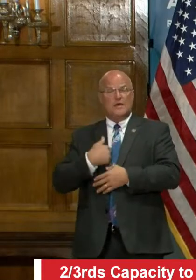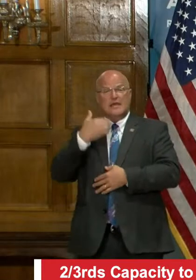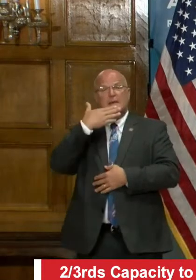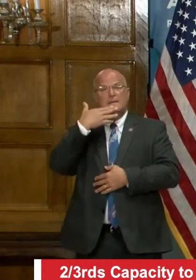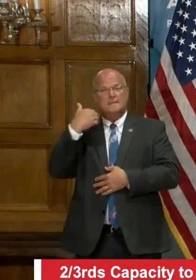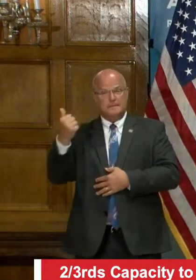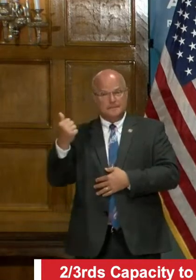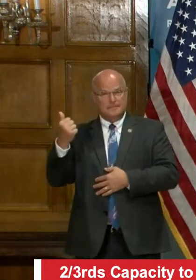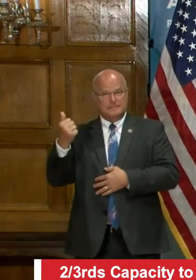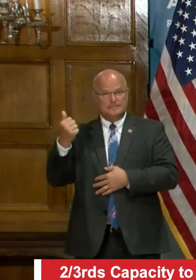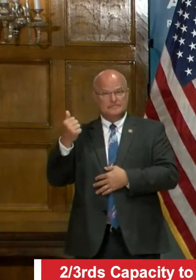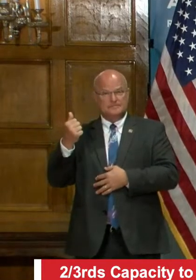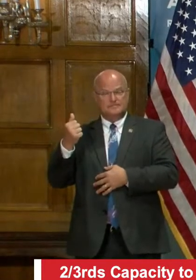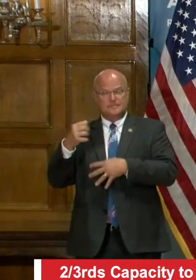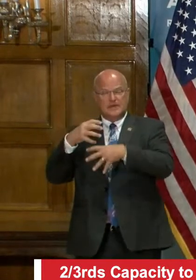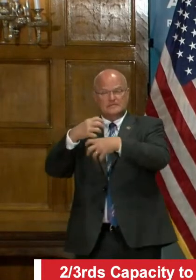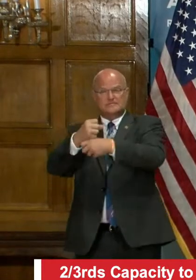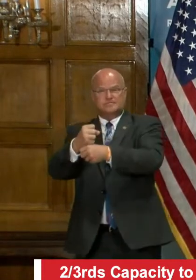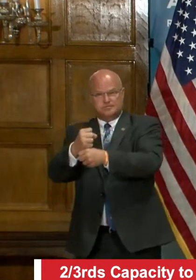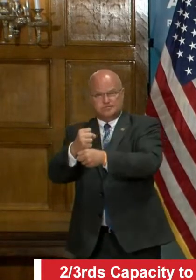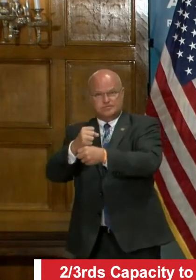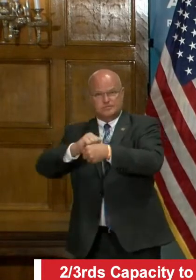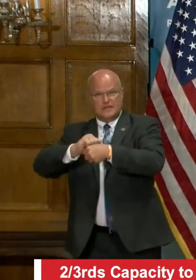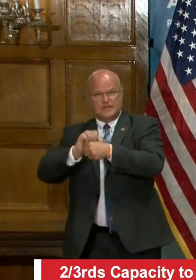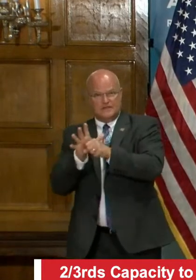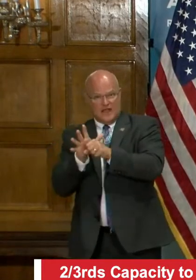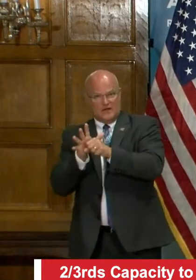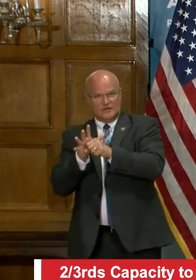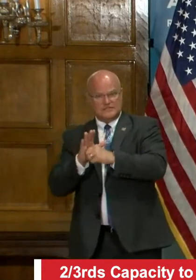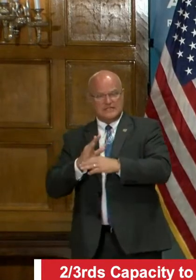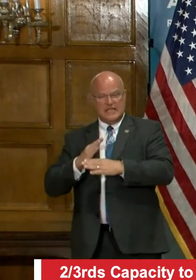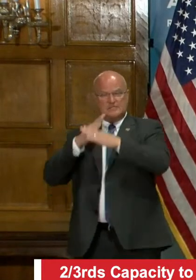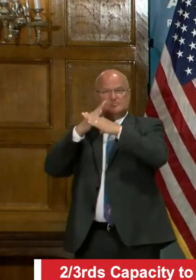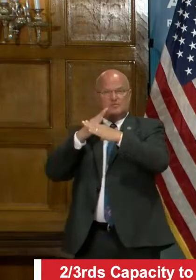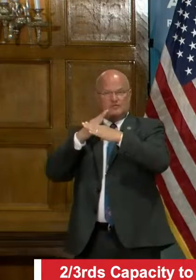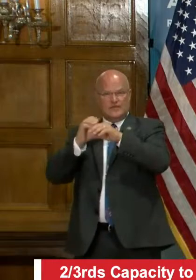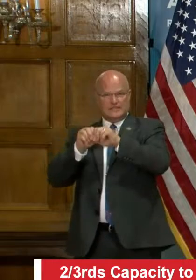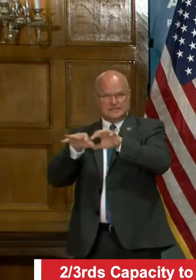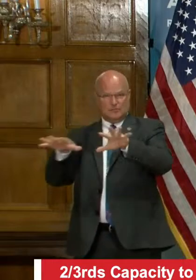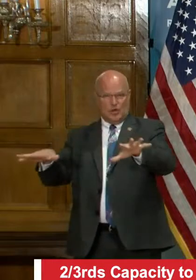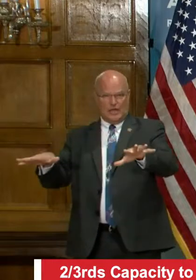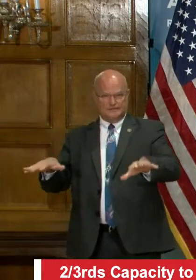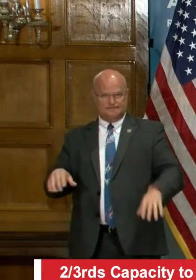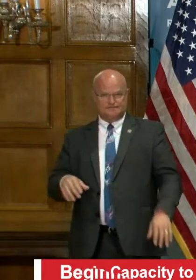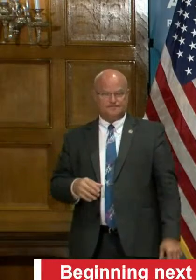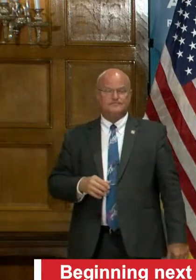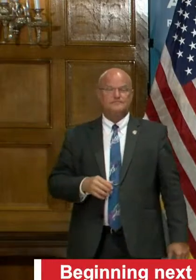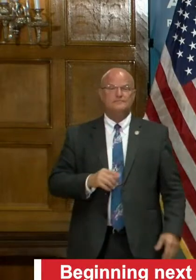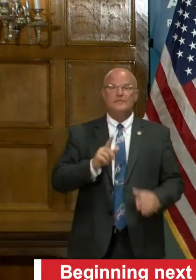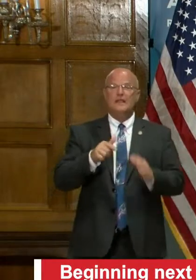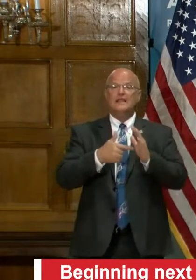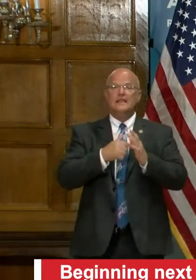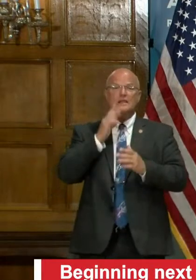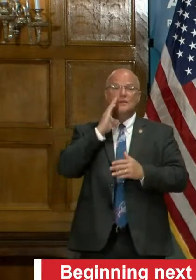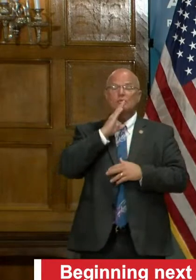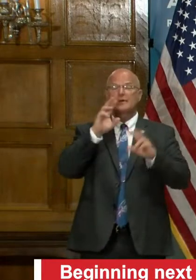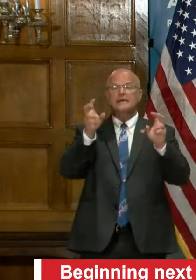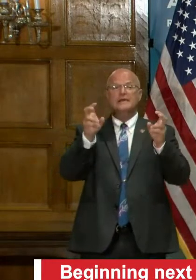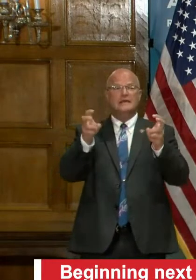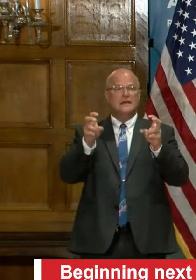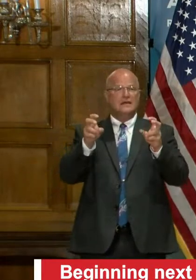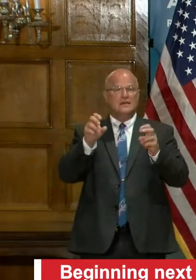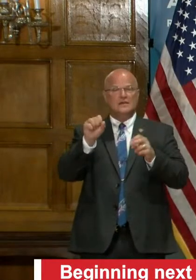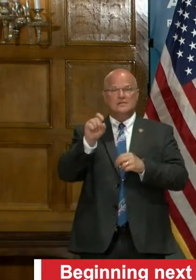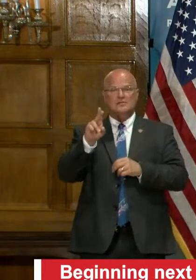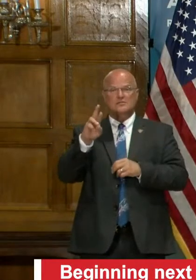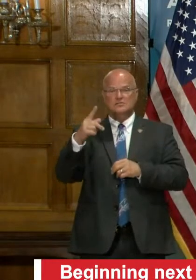better constrain the virus and prevent its spread. This will be in the form of a